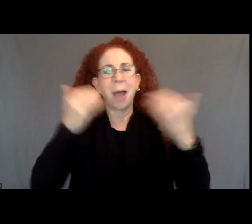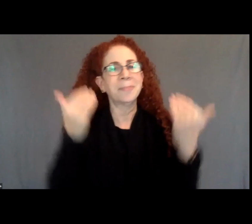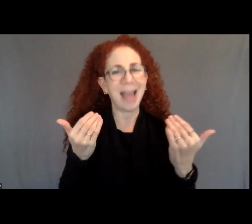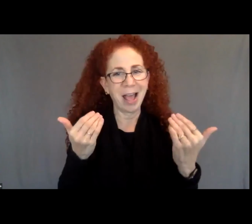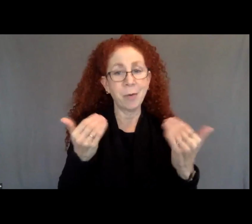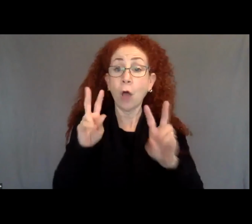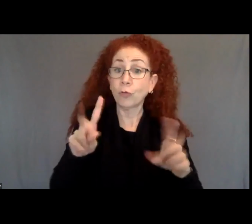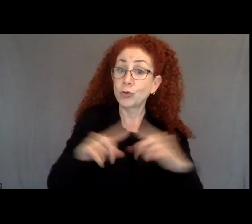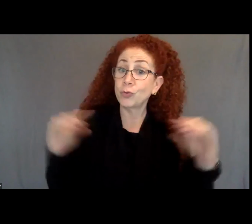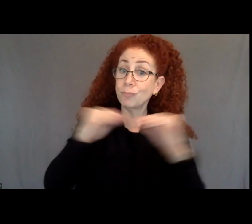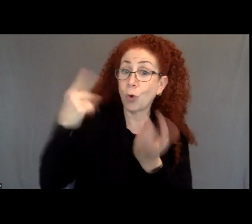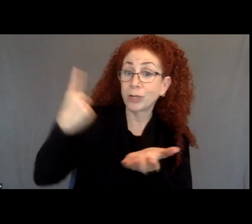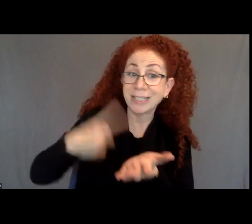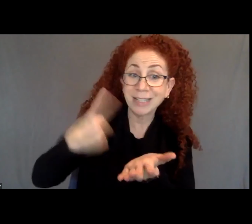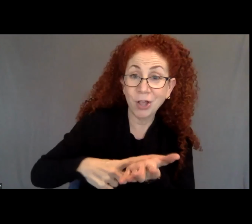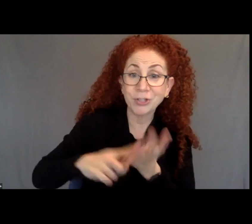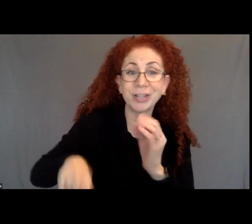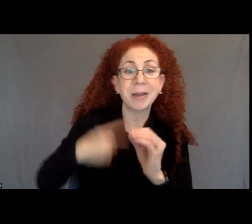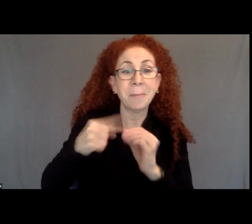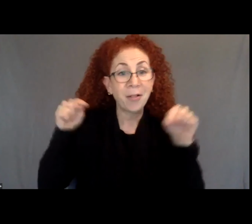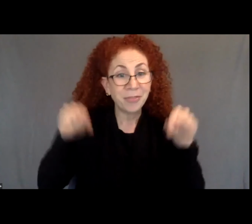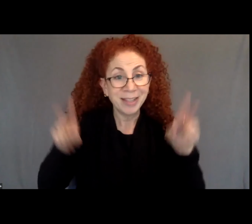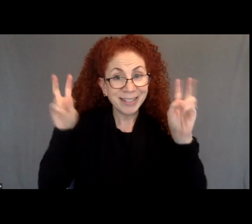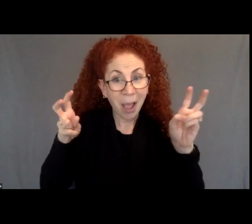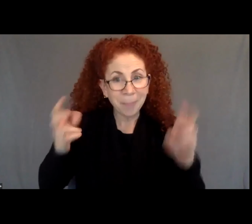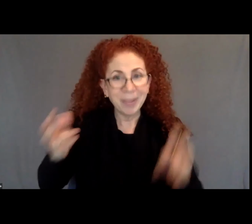our continued discussion of the past.